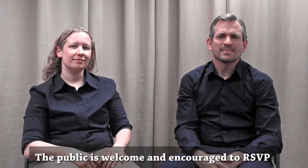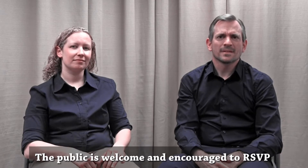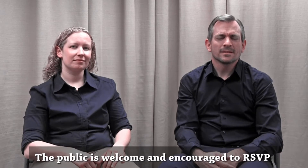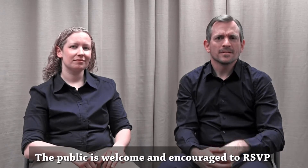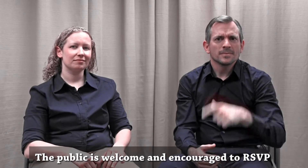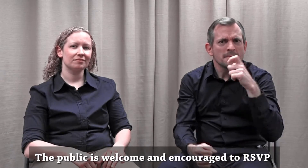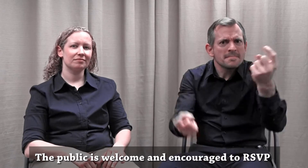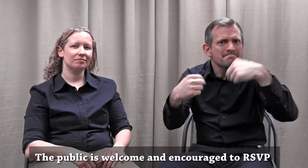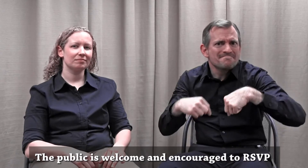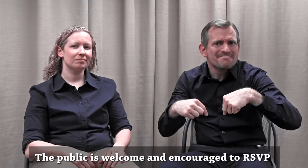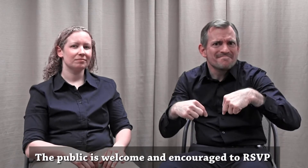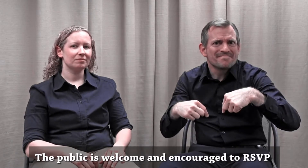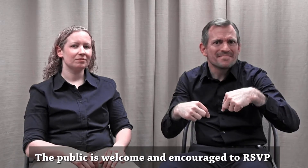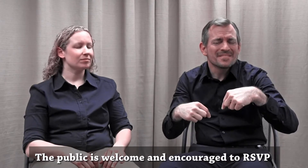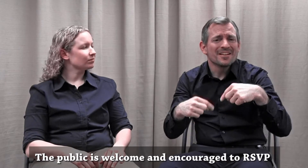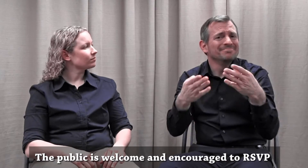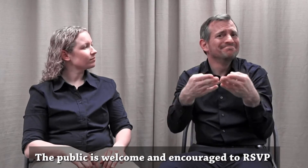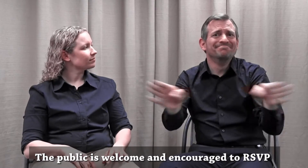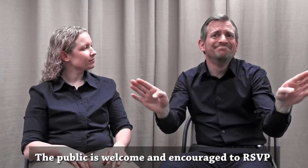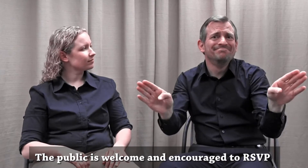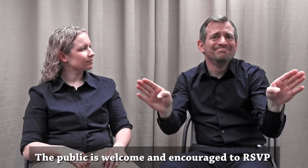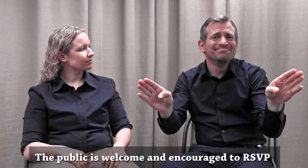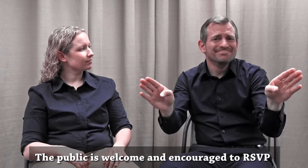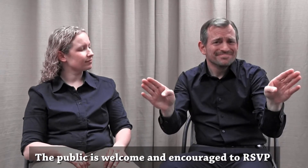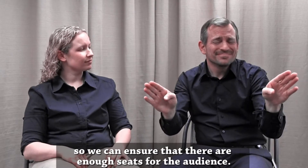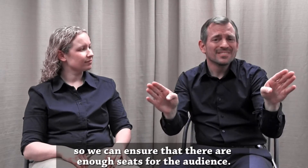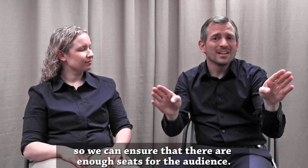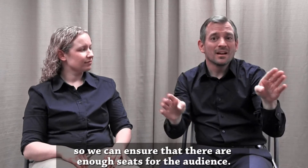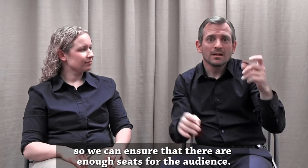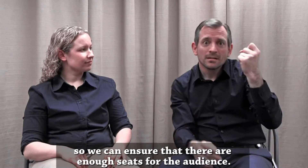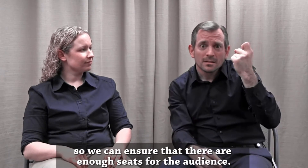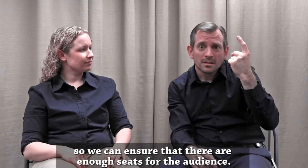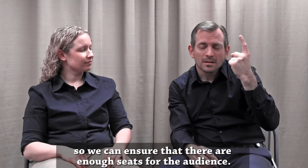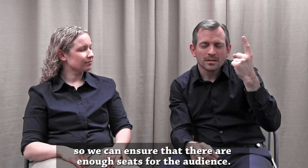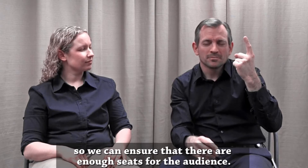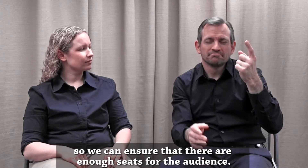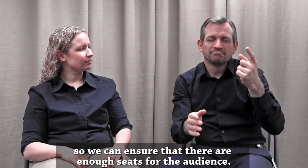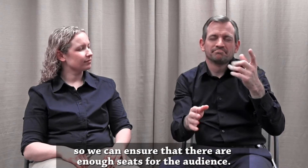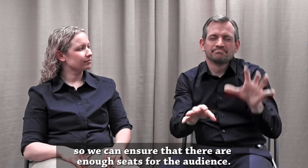The public is welcome and encouraged to RSVP so we can ensure that there are enough seats for the audience.